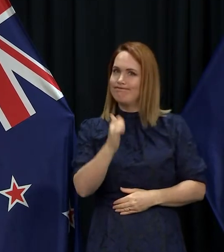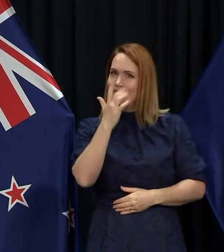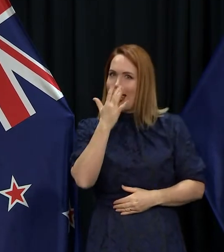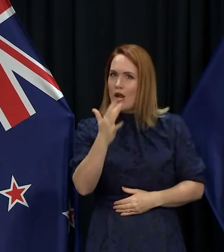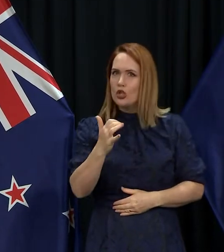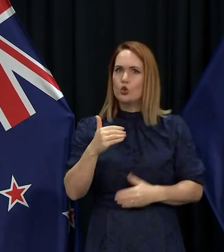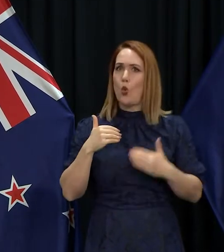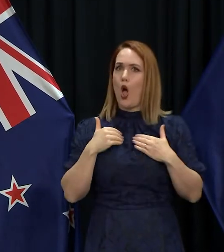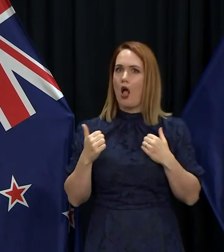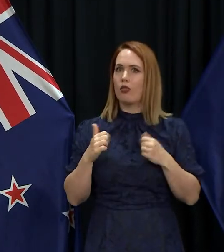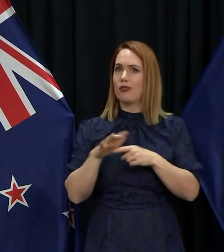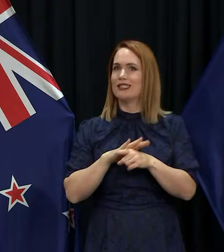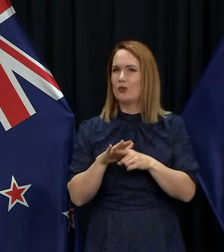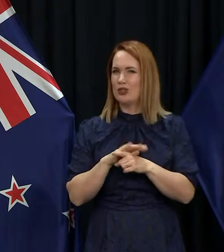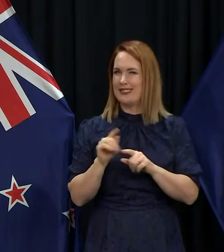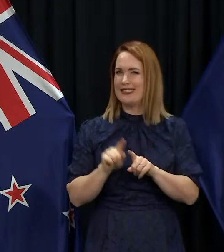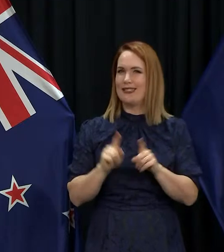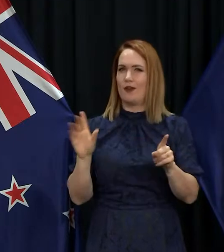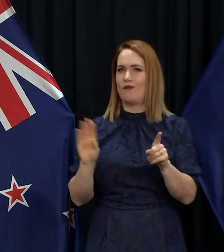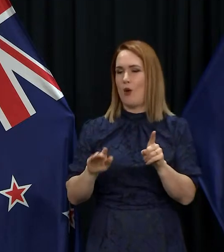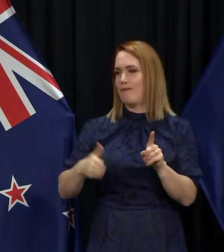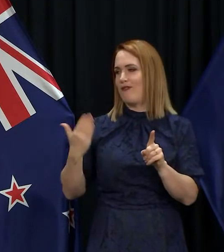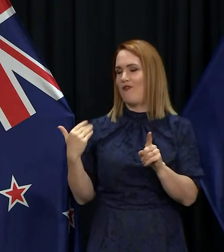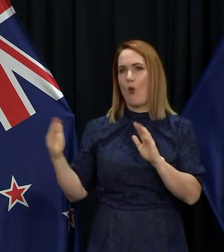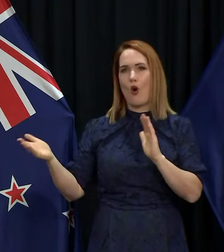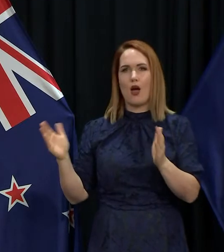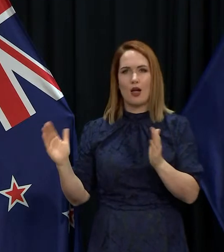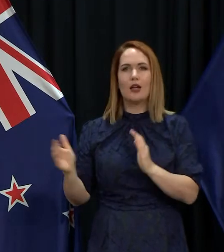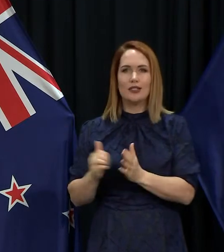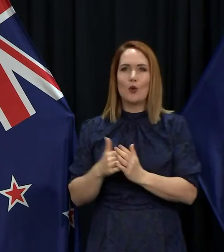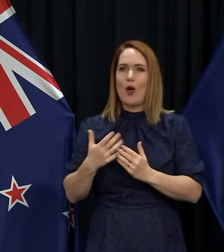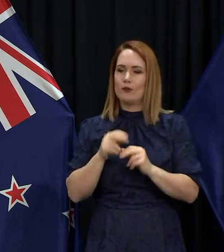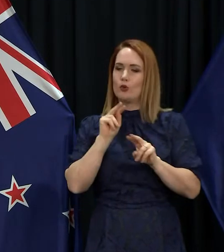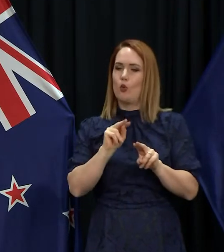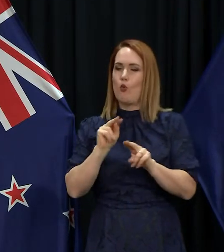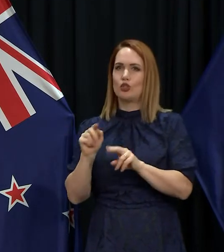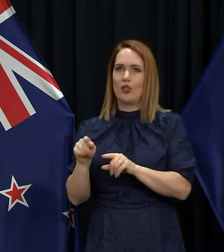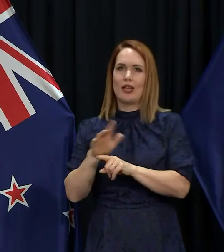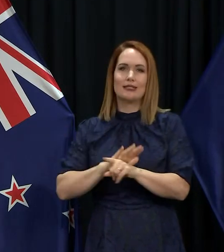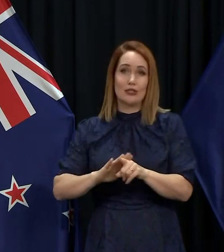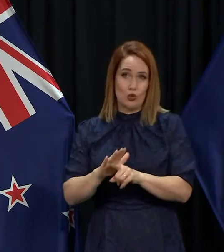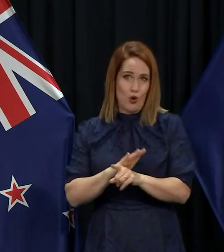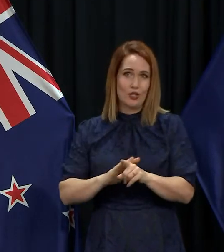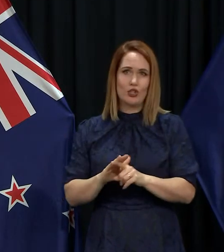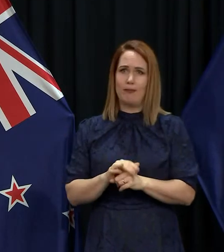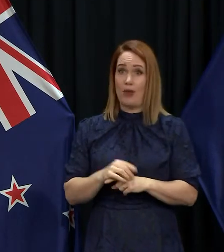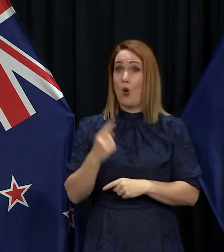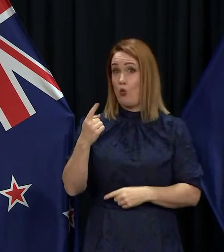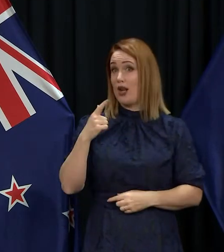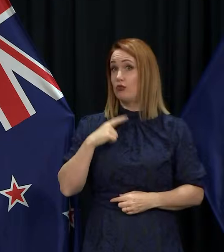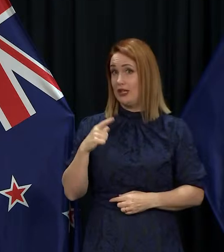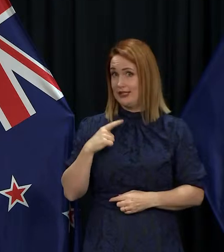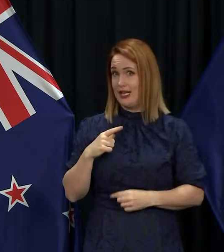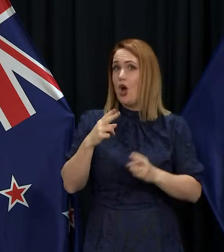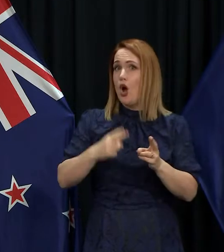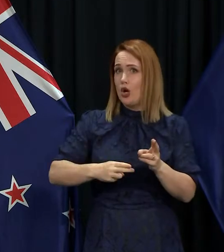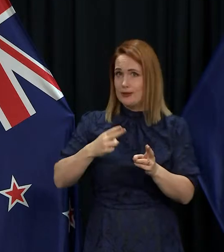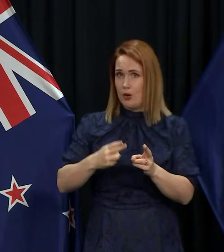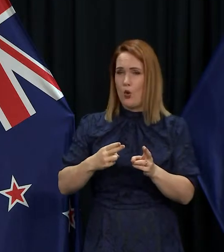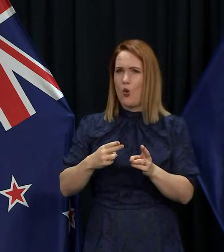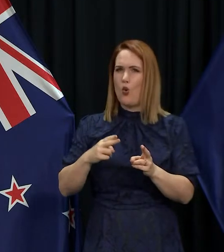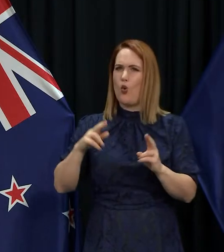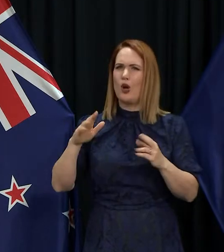So that's a level of detail we also want to look at as we make these decisions, but it will be one reason that hospitalisations are coming away a little more